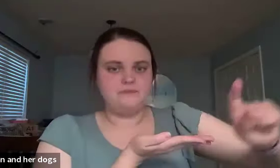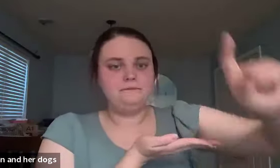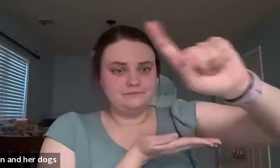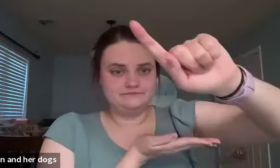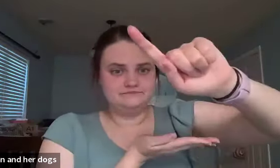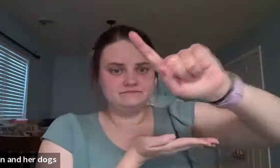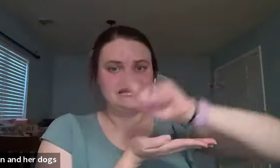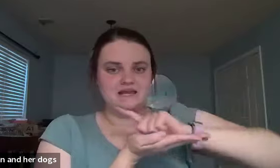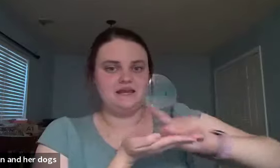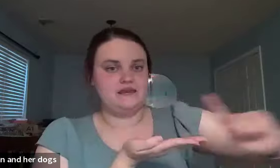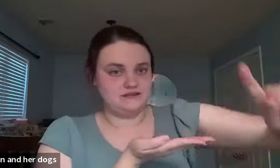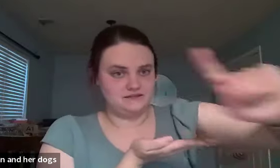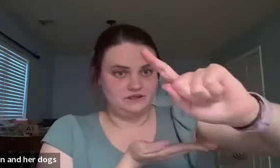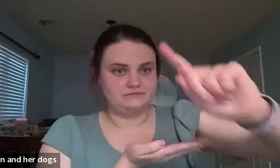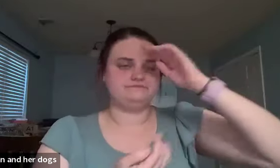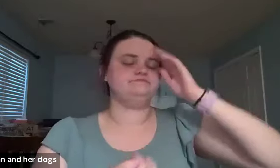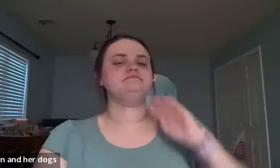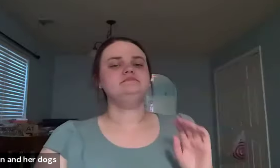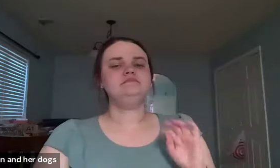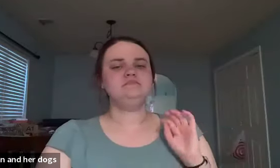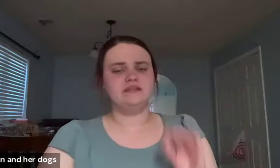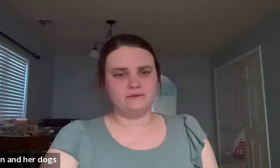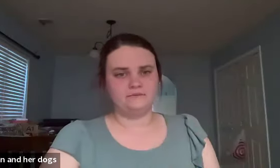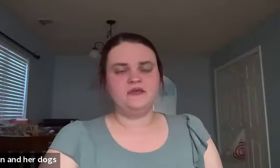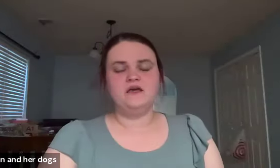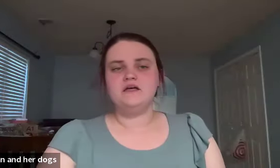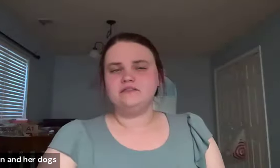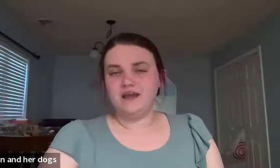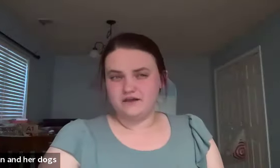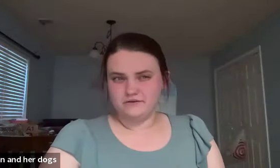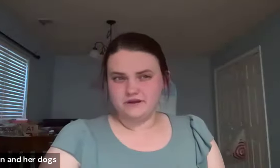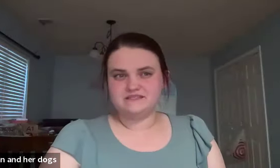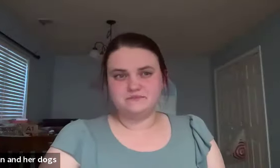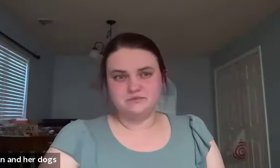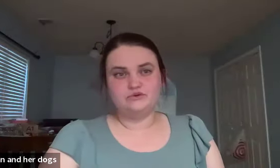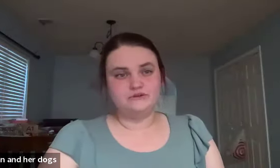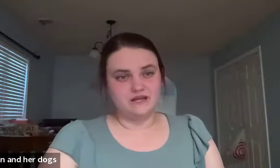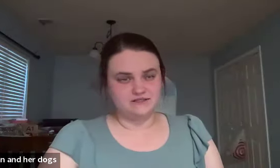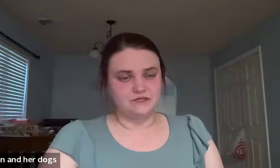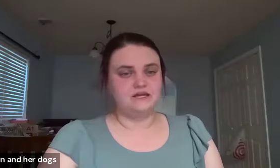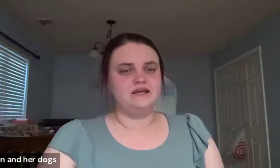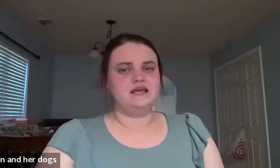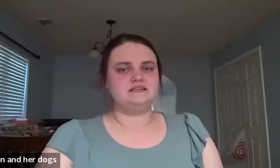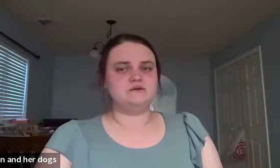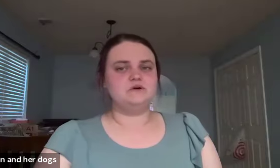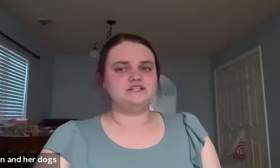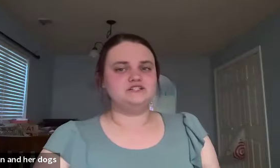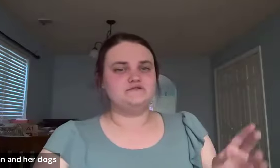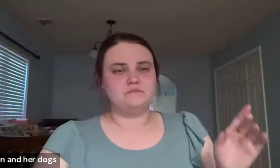Okay. Next week. Now, the other way that some people will do next week is they will actually do it from